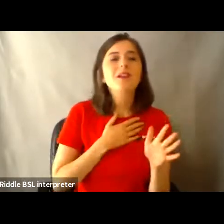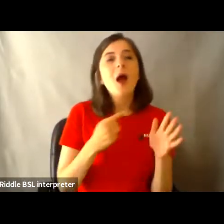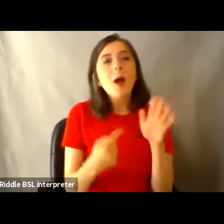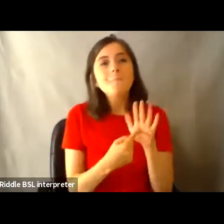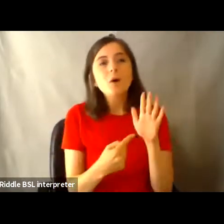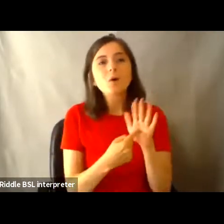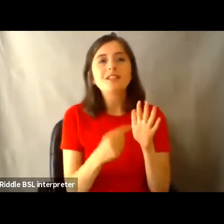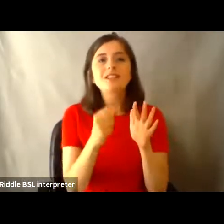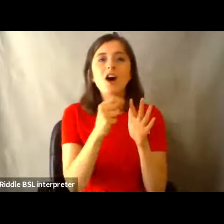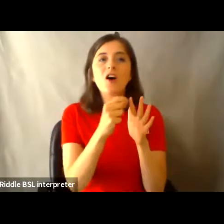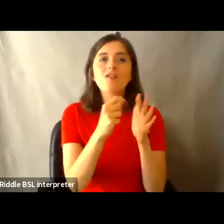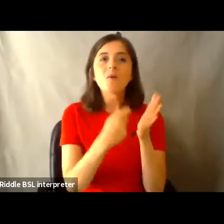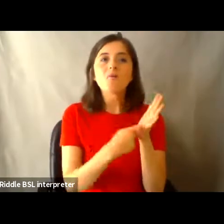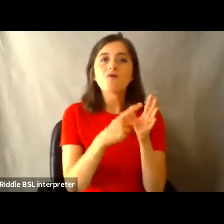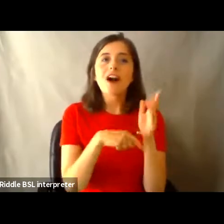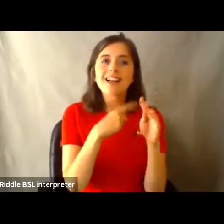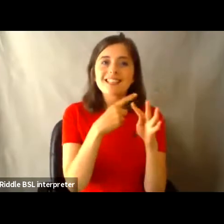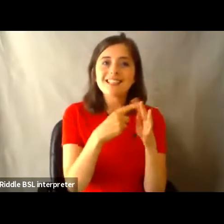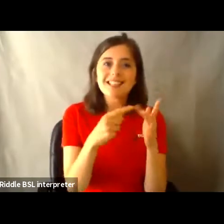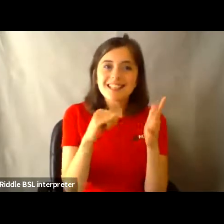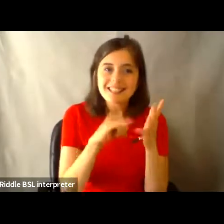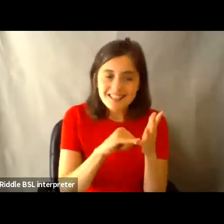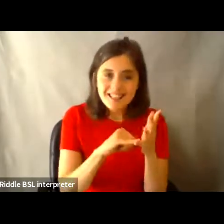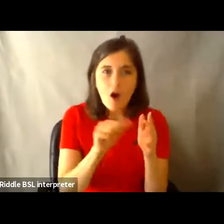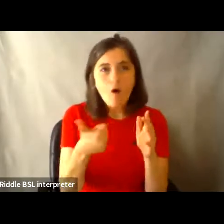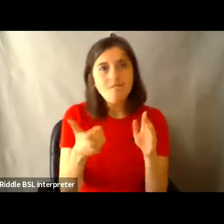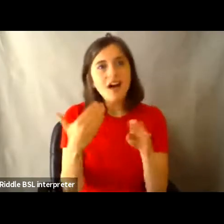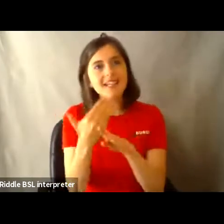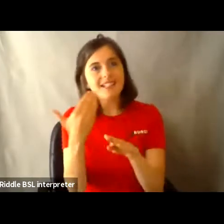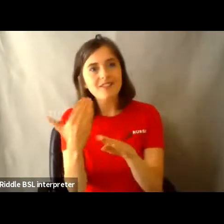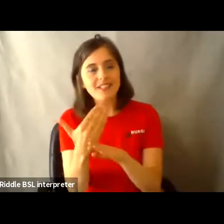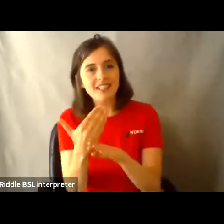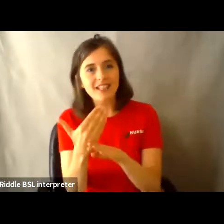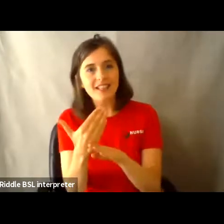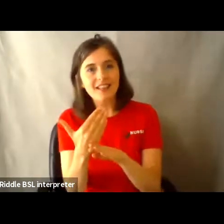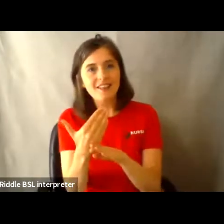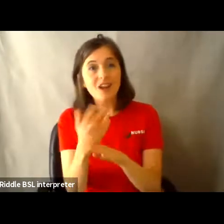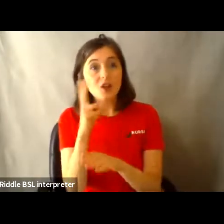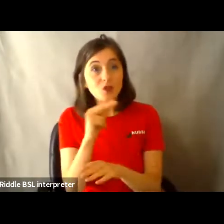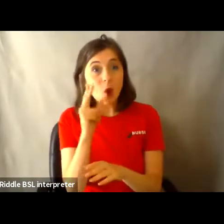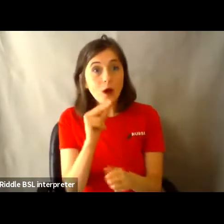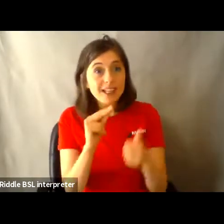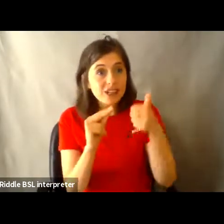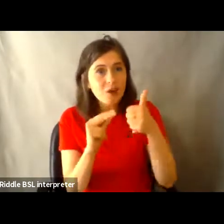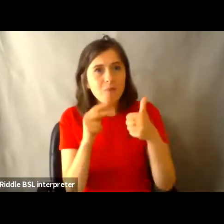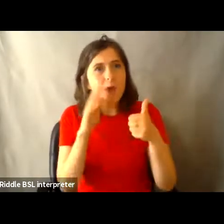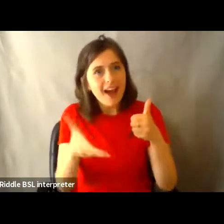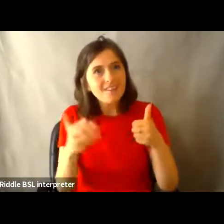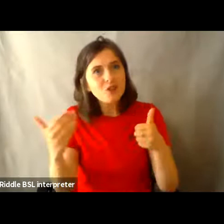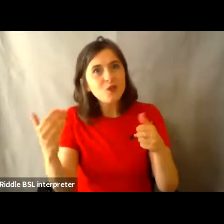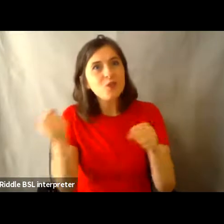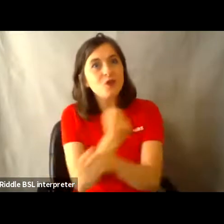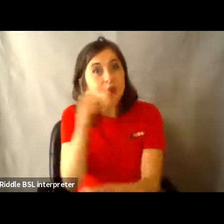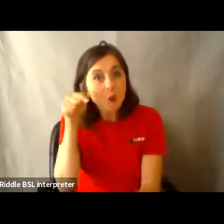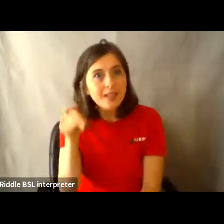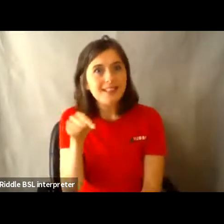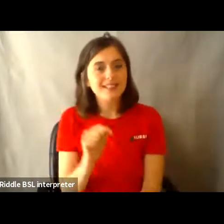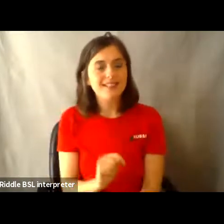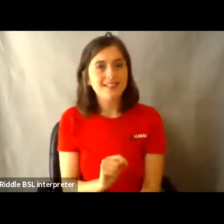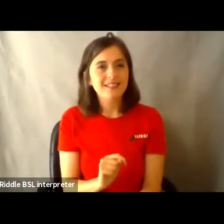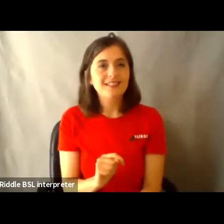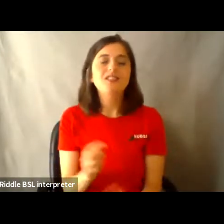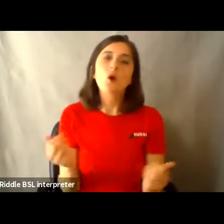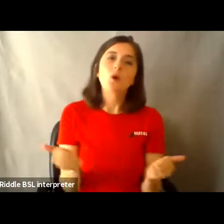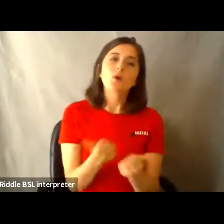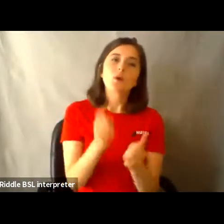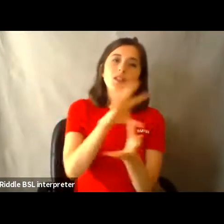importance of activity, if we don't actually do it. So I will end on saying that, of course, we need to